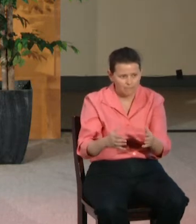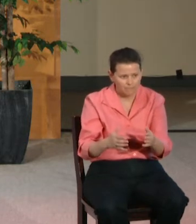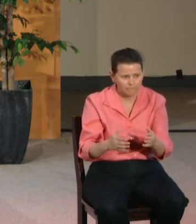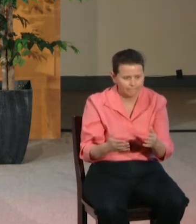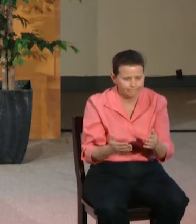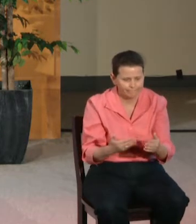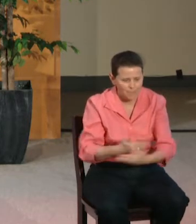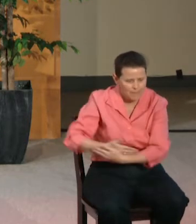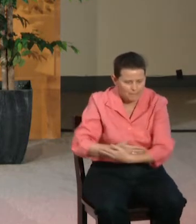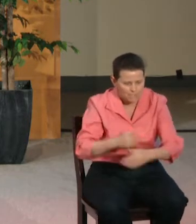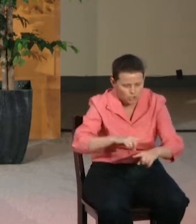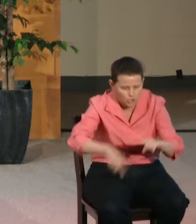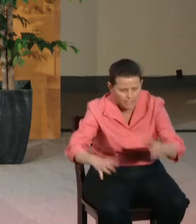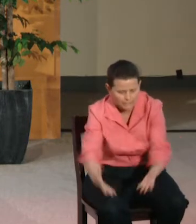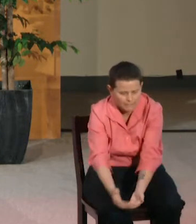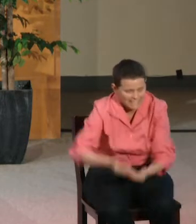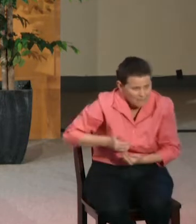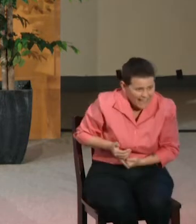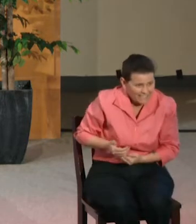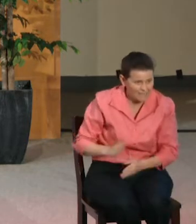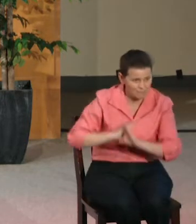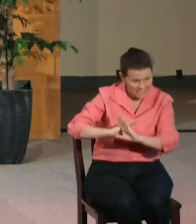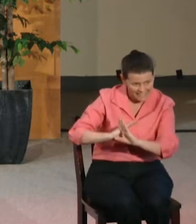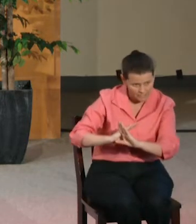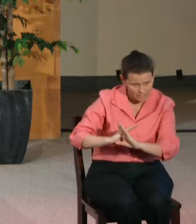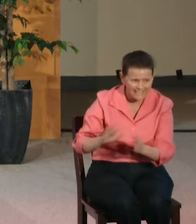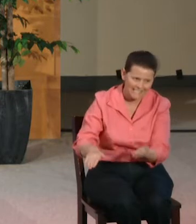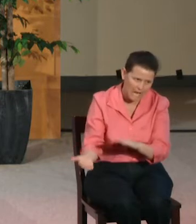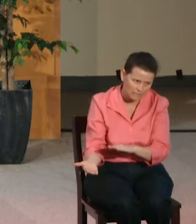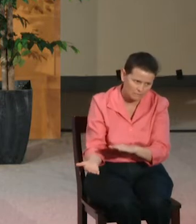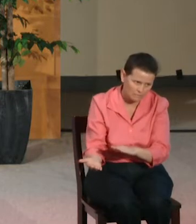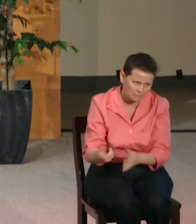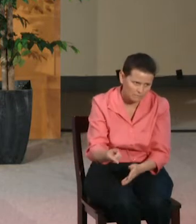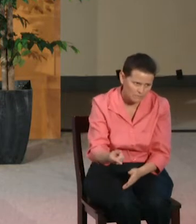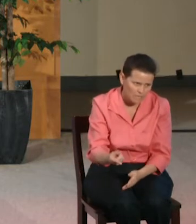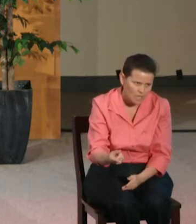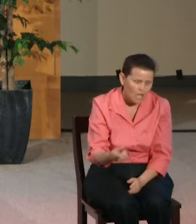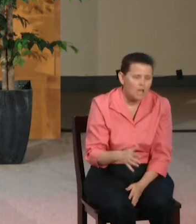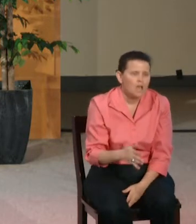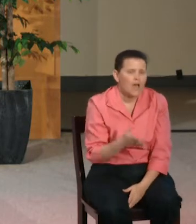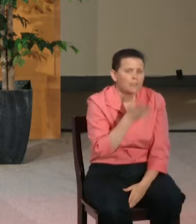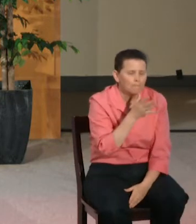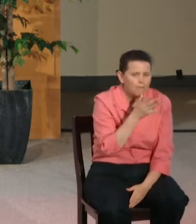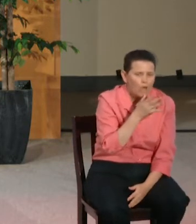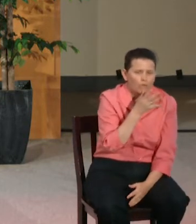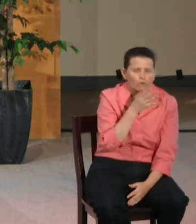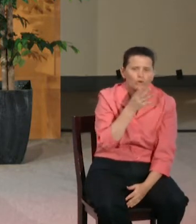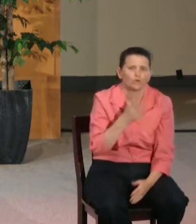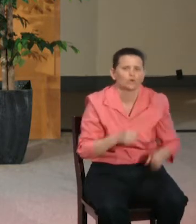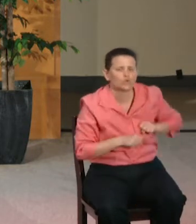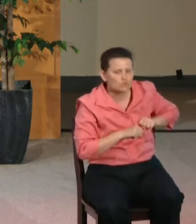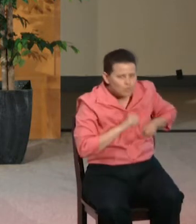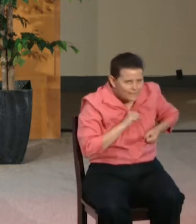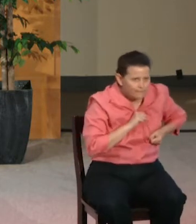they couldn't get him back into protection in time. And in her grieving over this